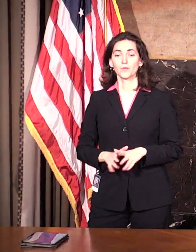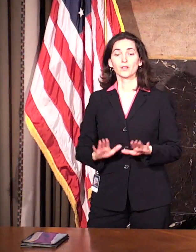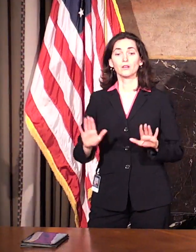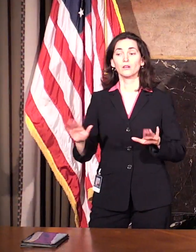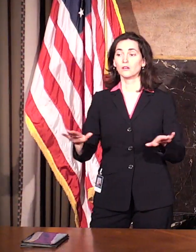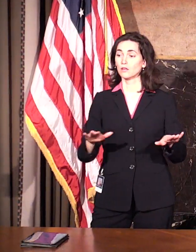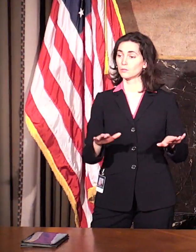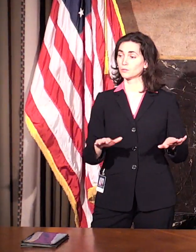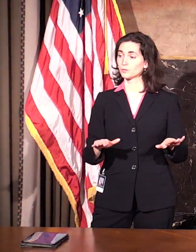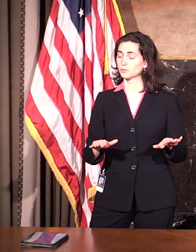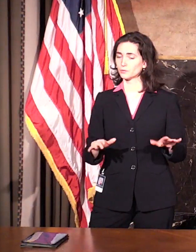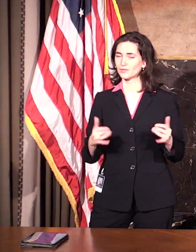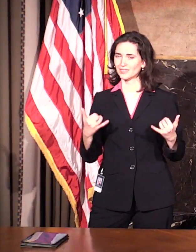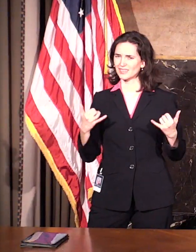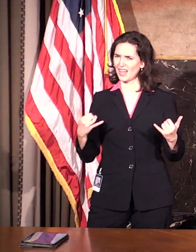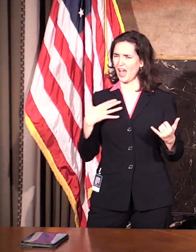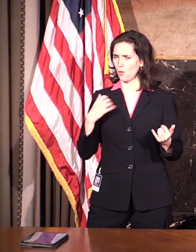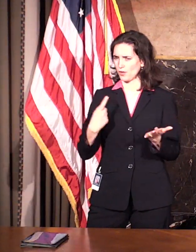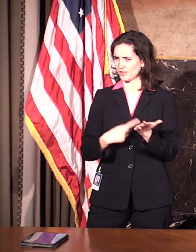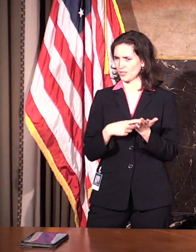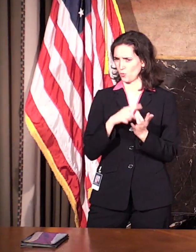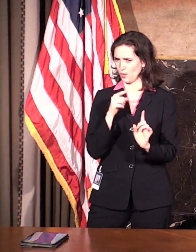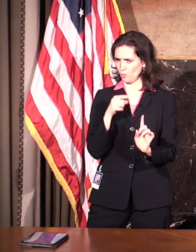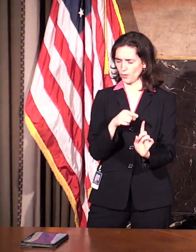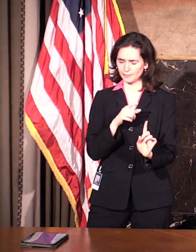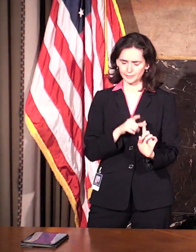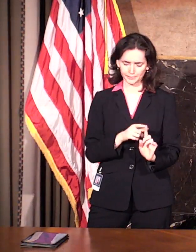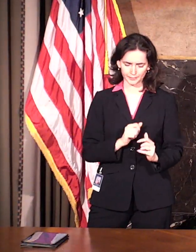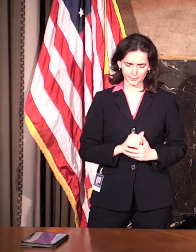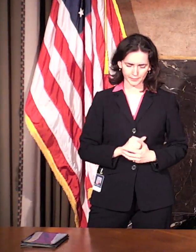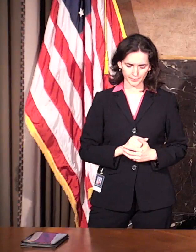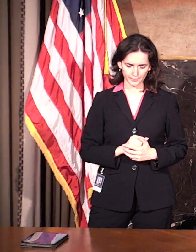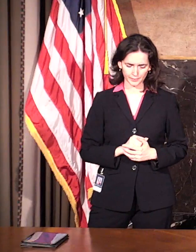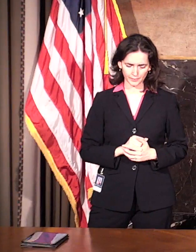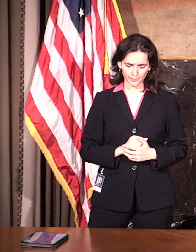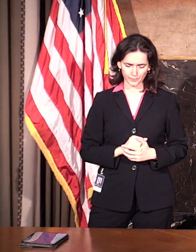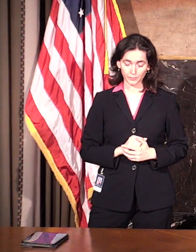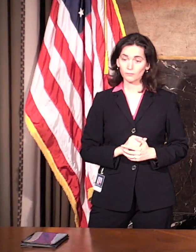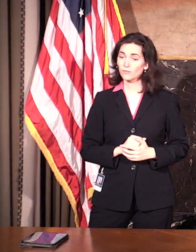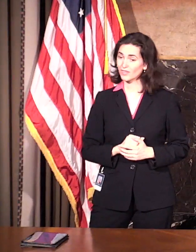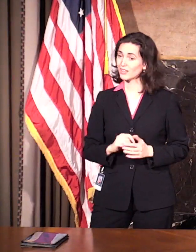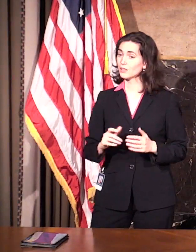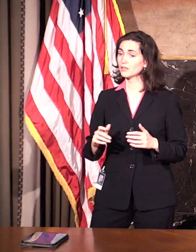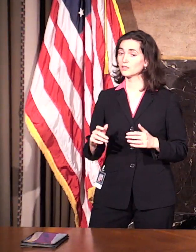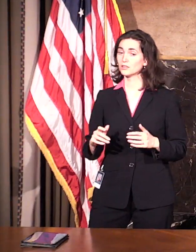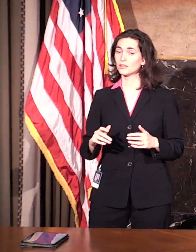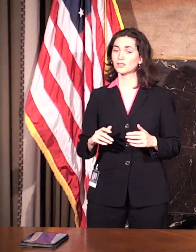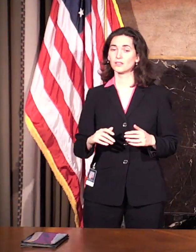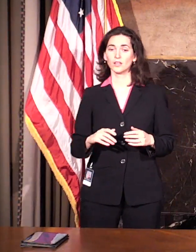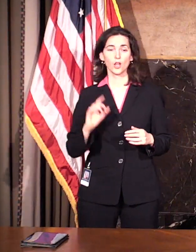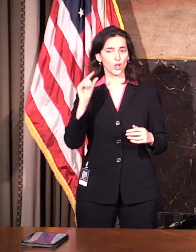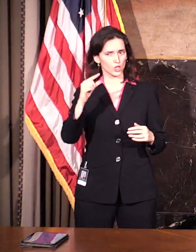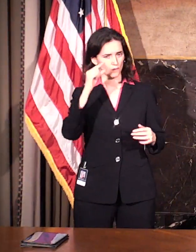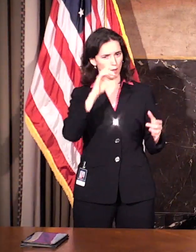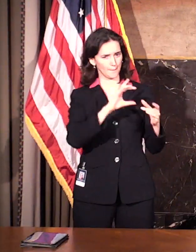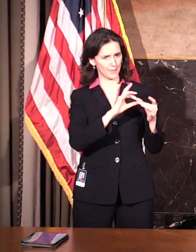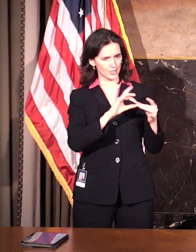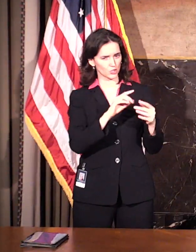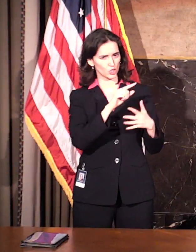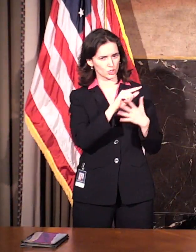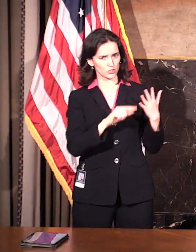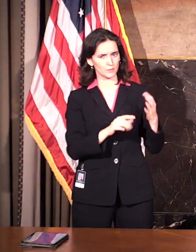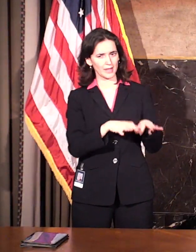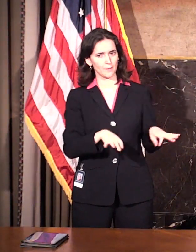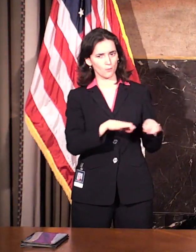risk to life that exists right now. And the governor mentioned a couple of really important ones. As